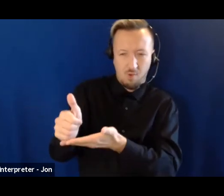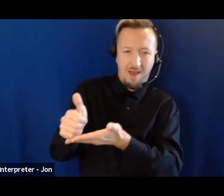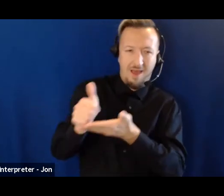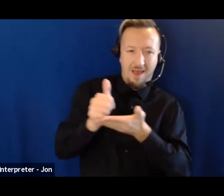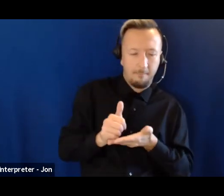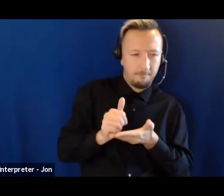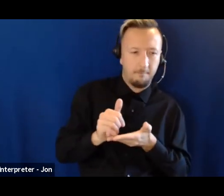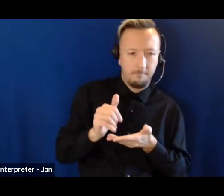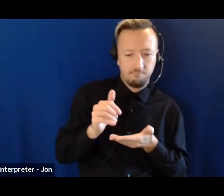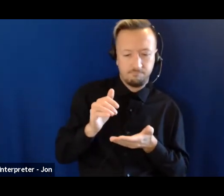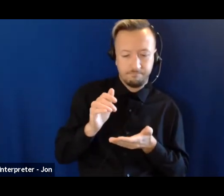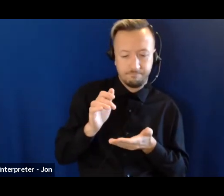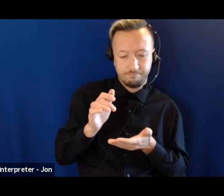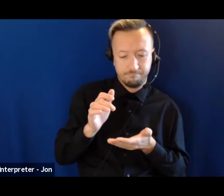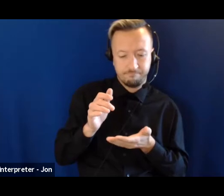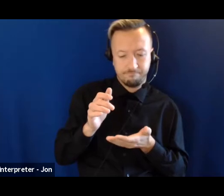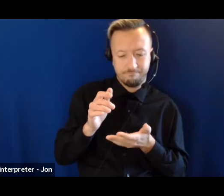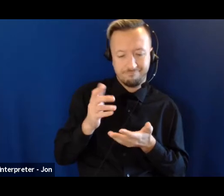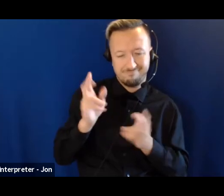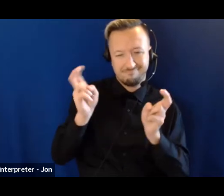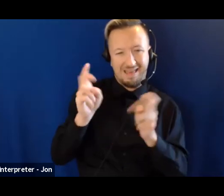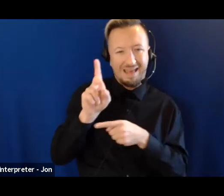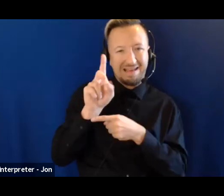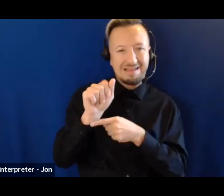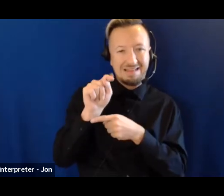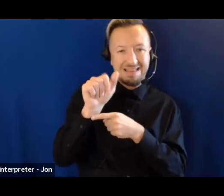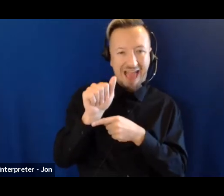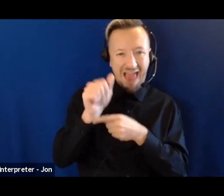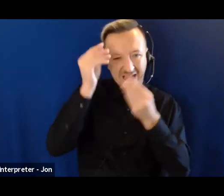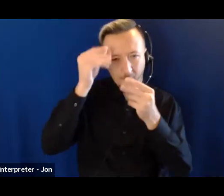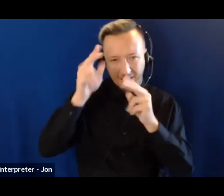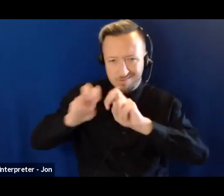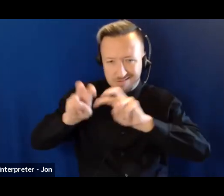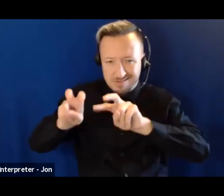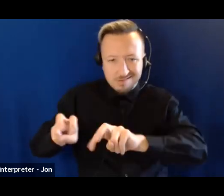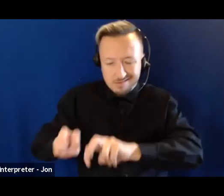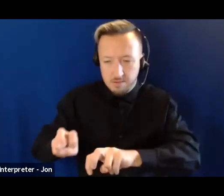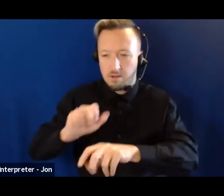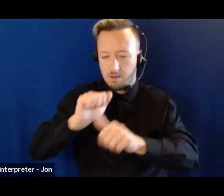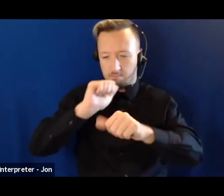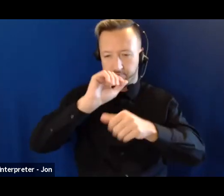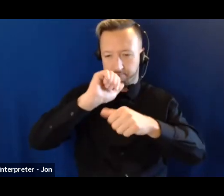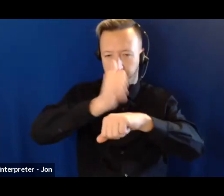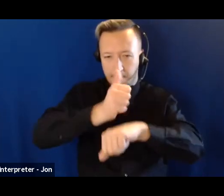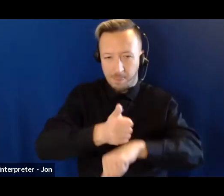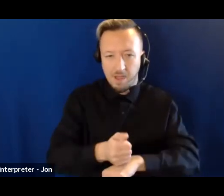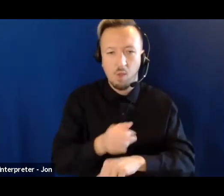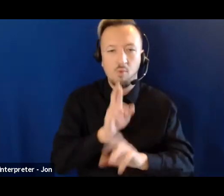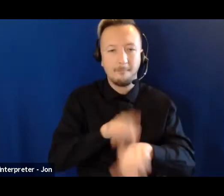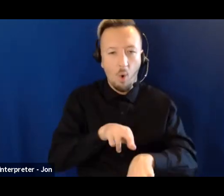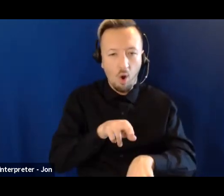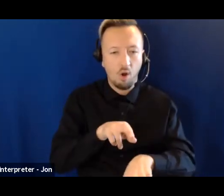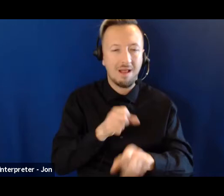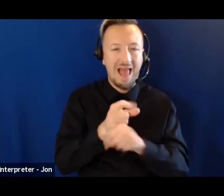you know, data mining with them, either through an annual report or to show why additional resources